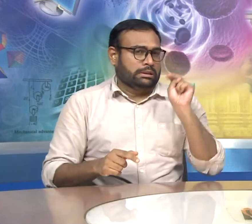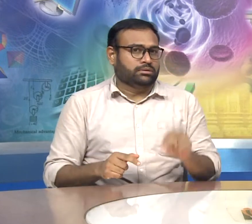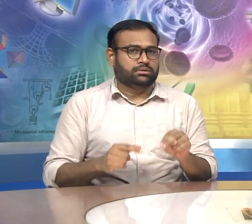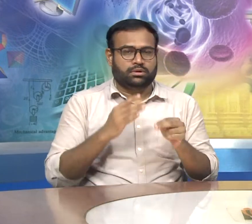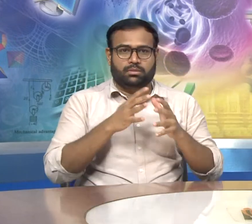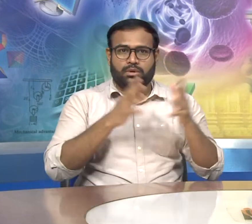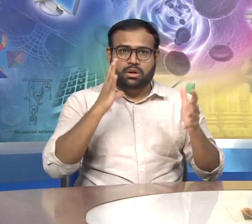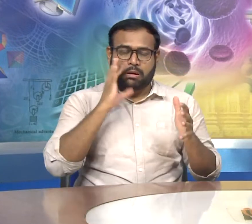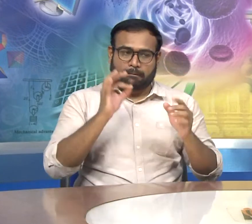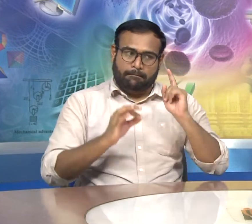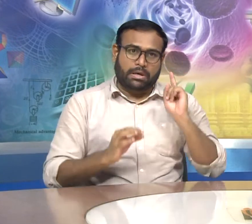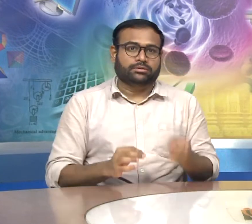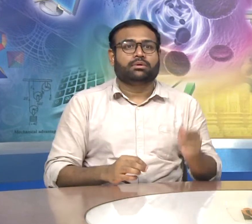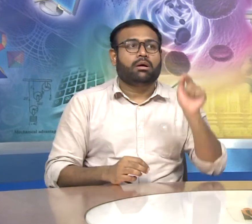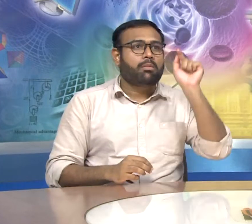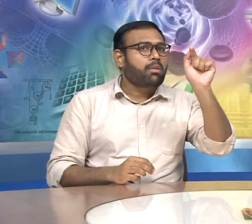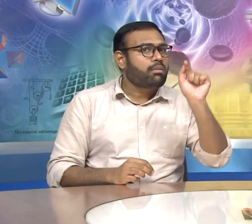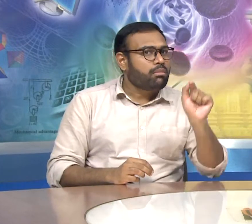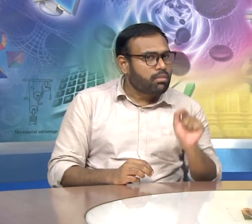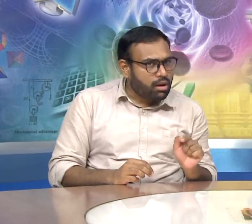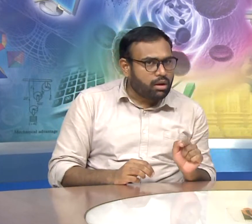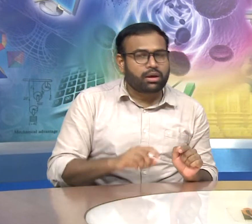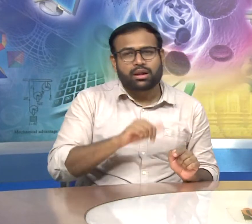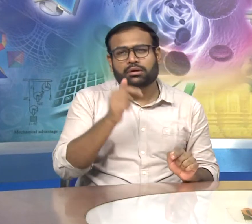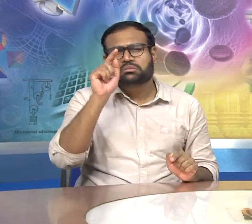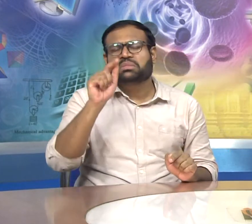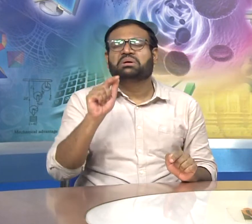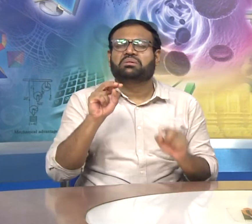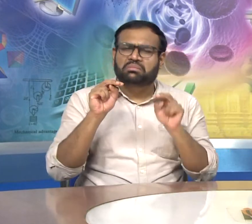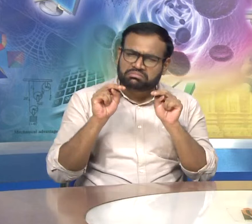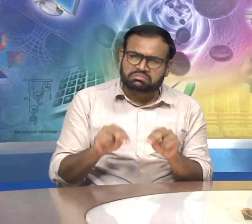desirable various essential services.